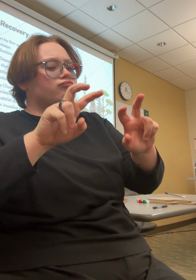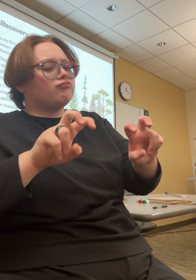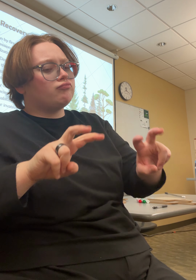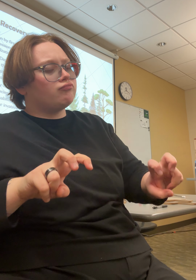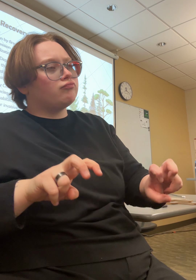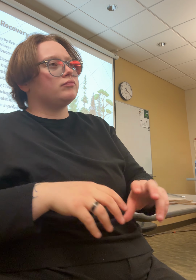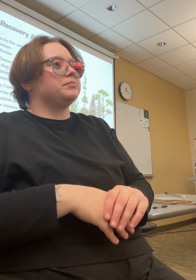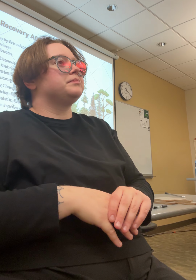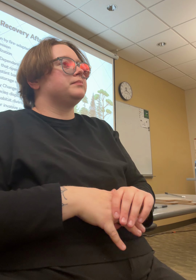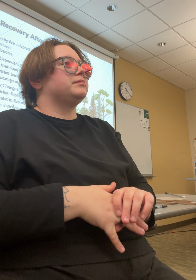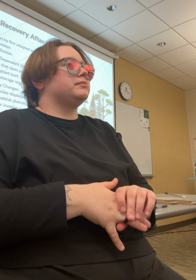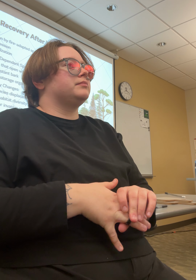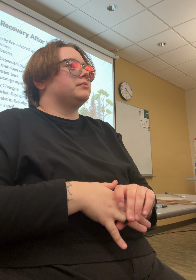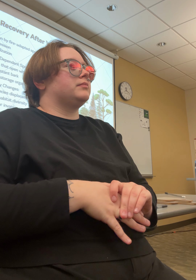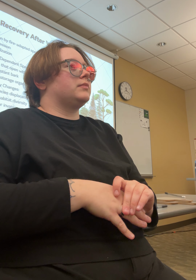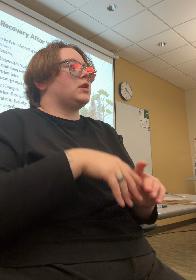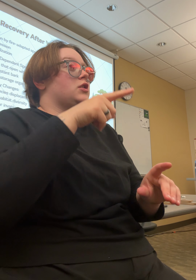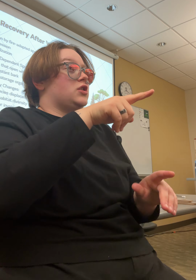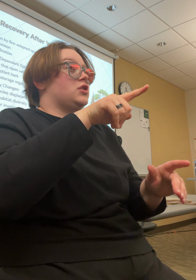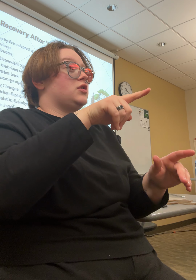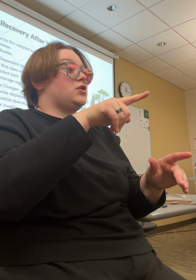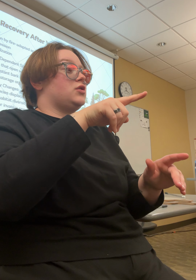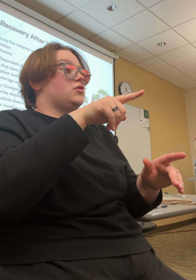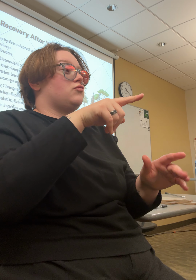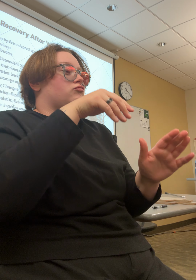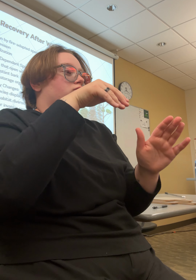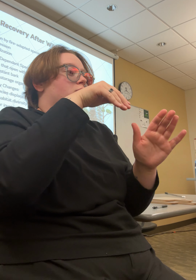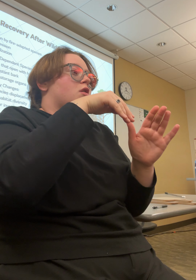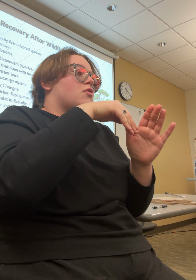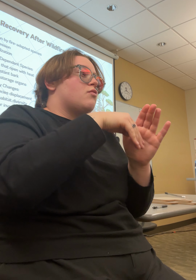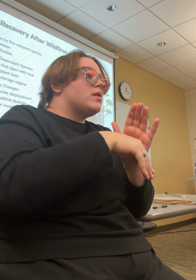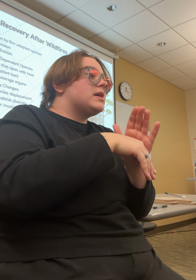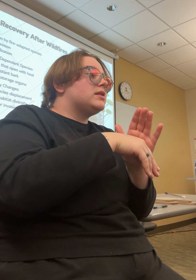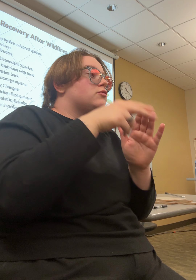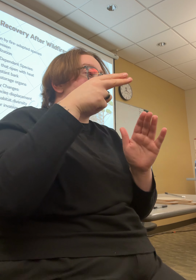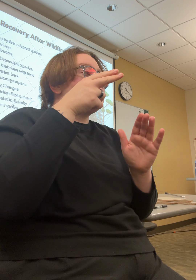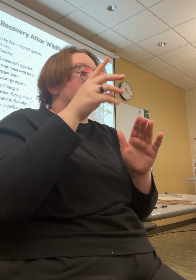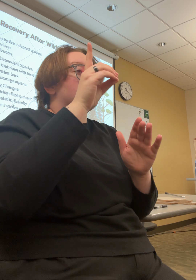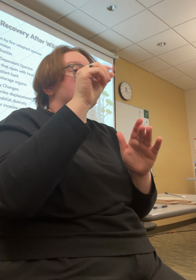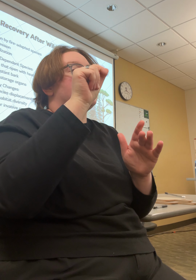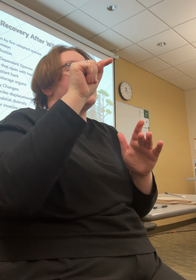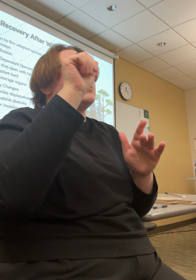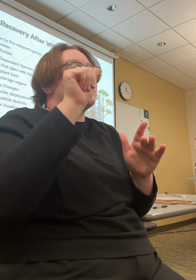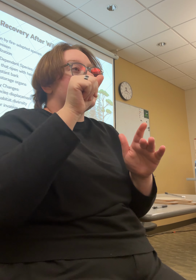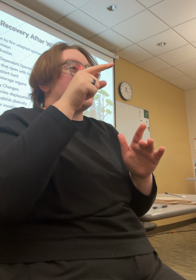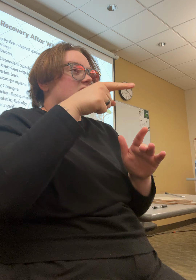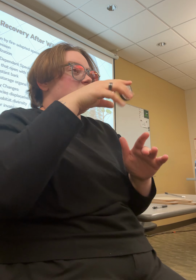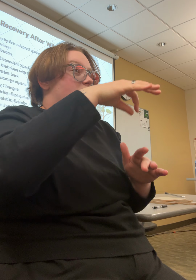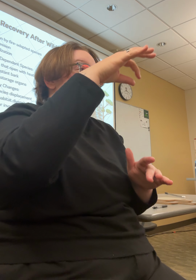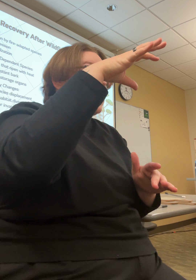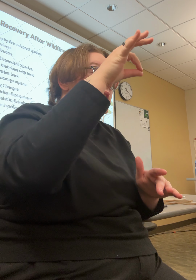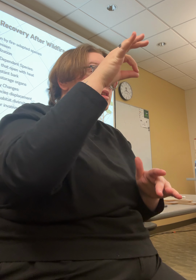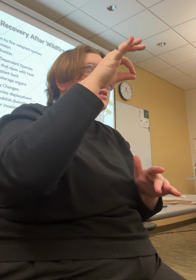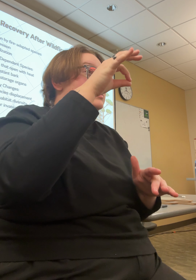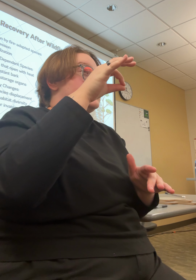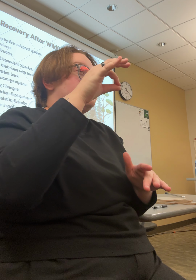risk or prepare a report You to share dive with into community. historical Are we data fine? and find several high-risk areas. You decide to